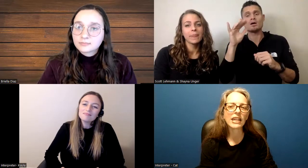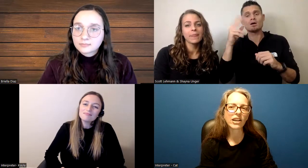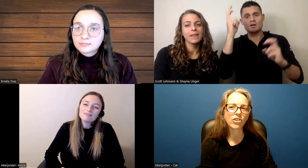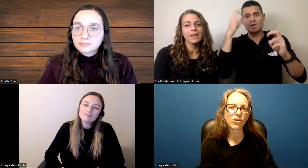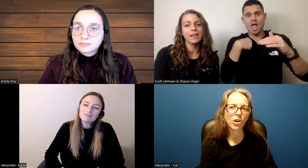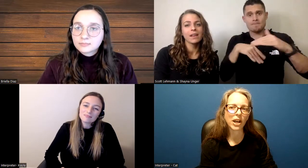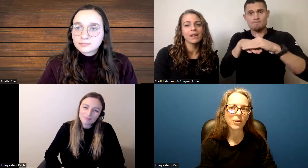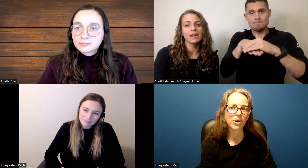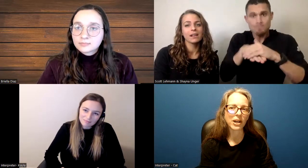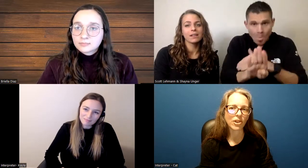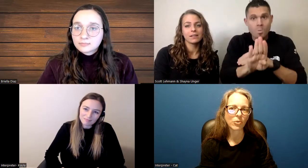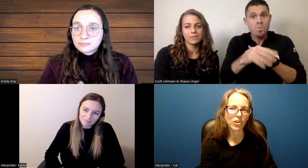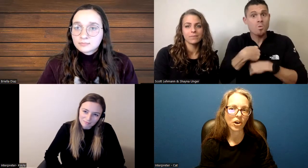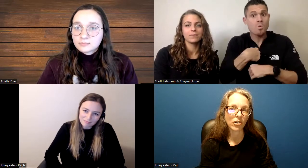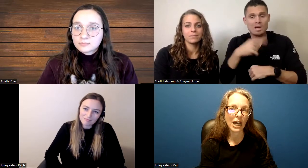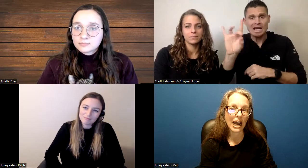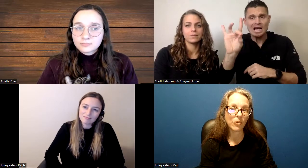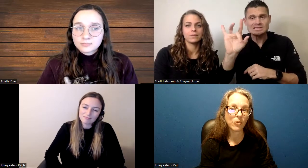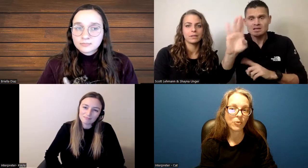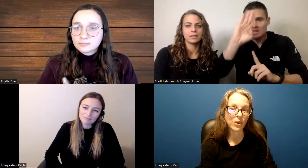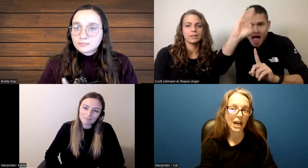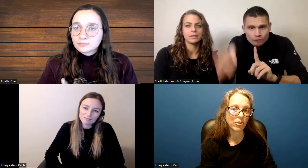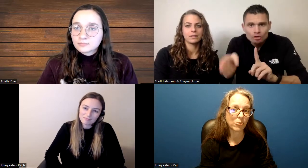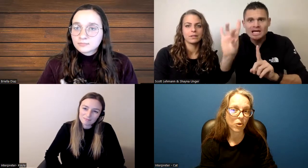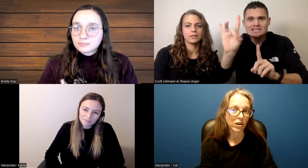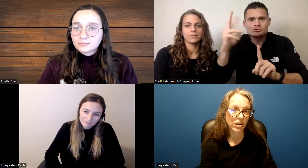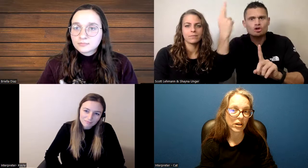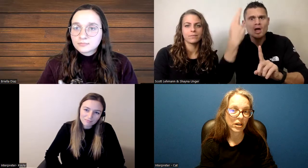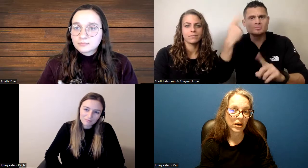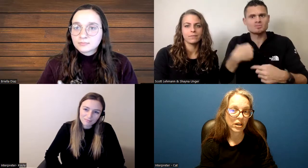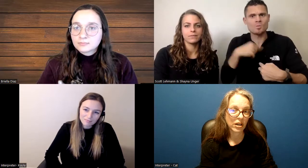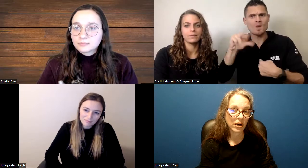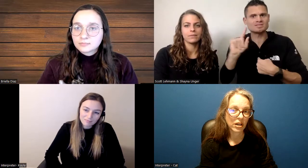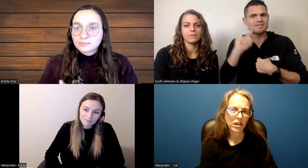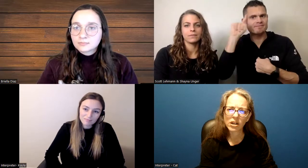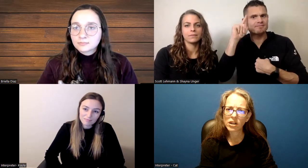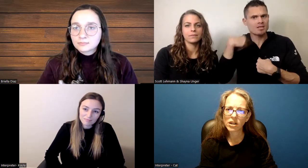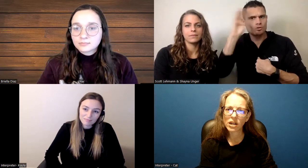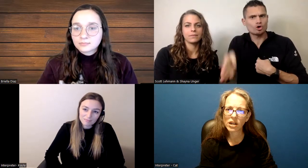thing I'd like to go ahead and put out there with y'all. When I was born,